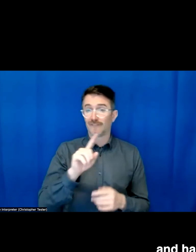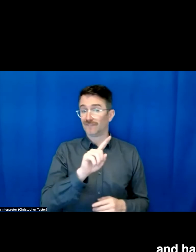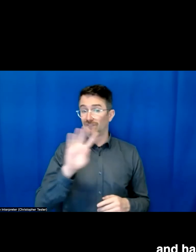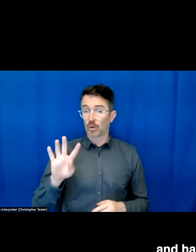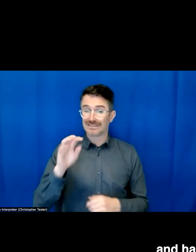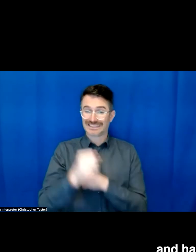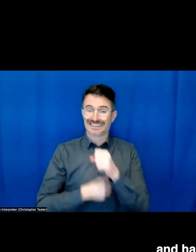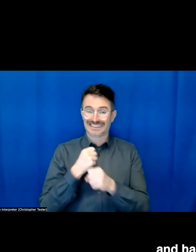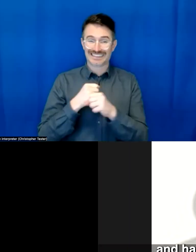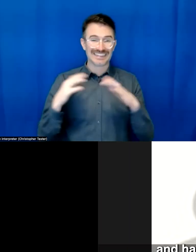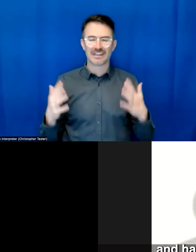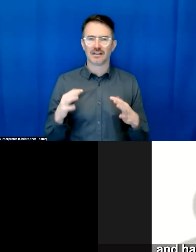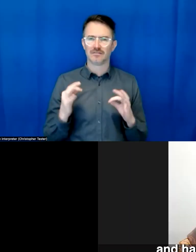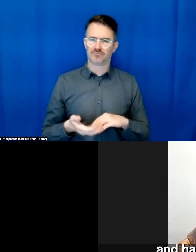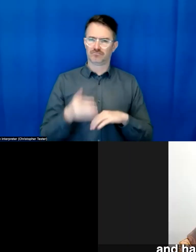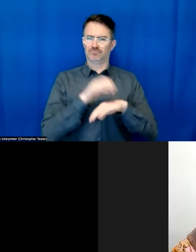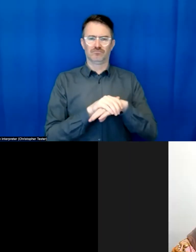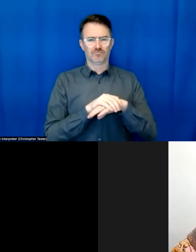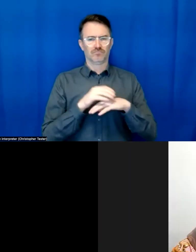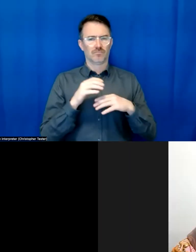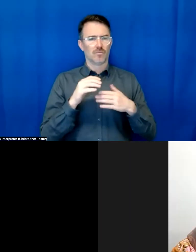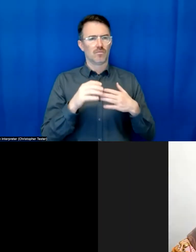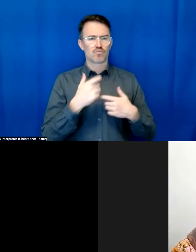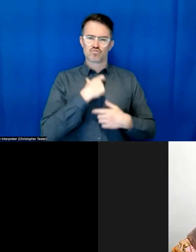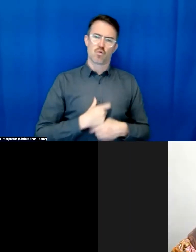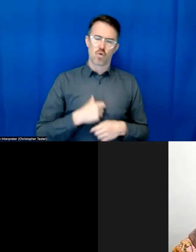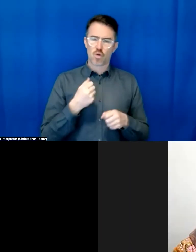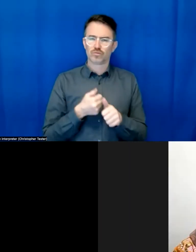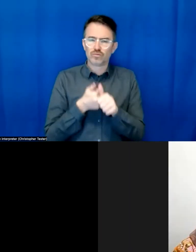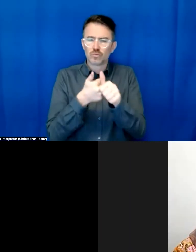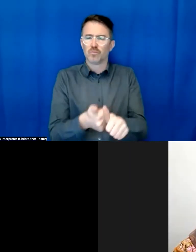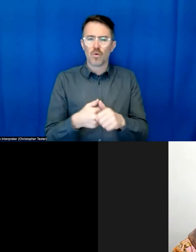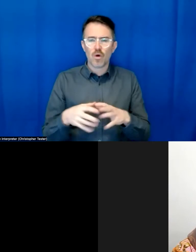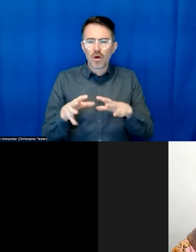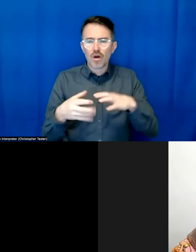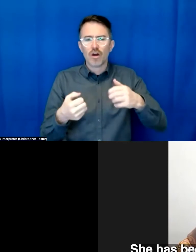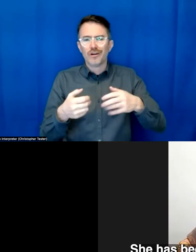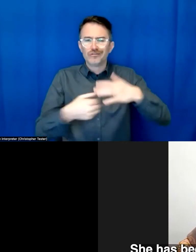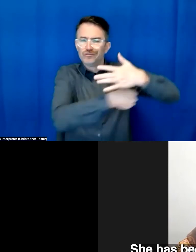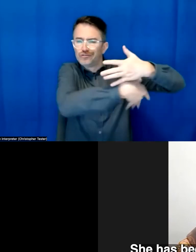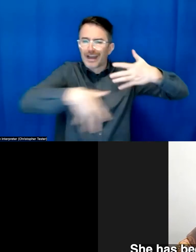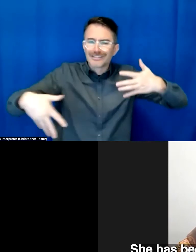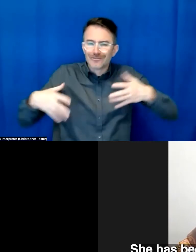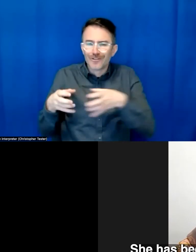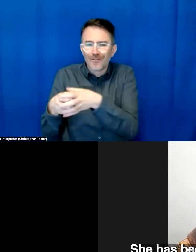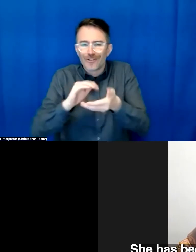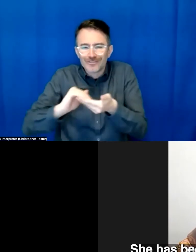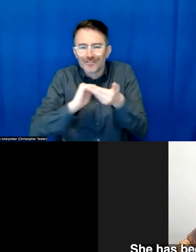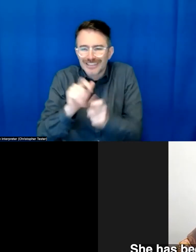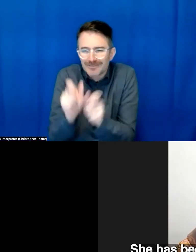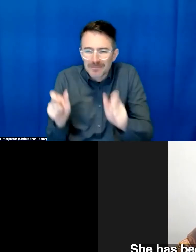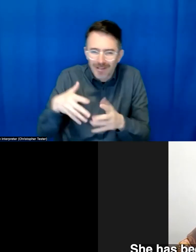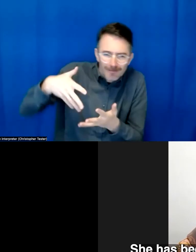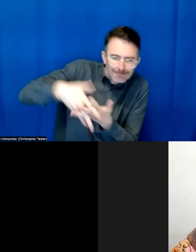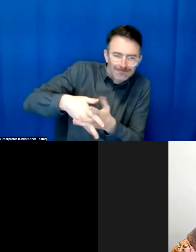been working to promote the rights of Indigenous women with disabilities since 2016. She has been actively engaged